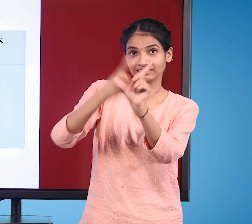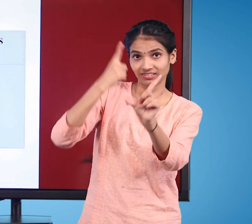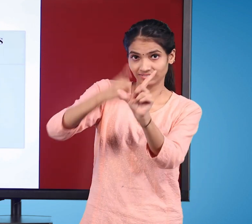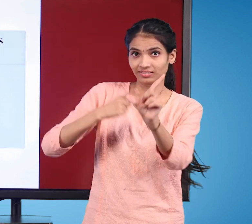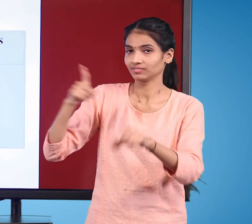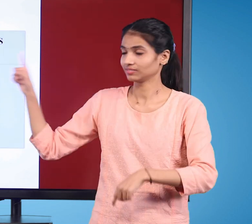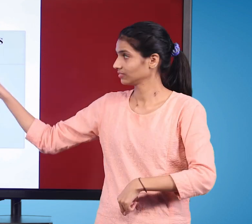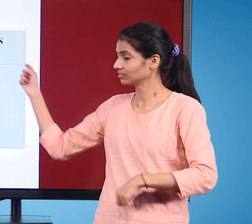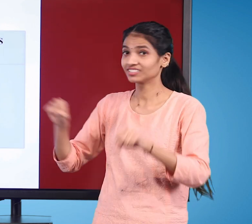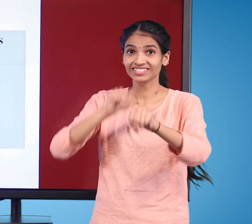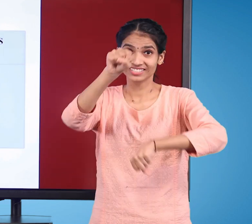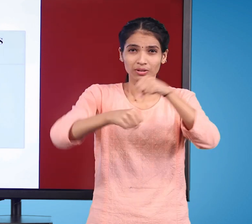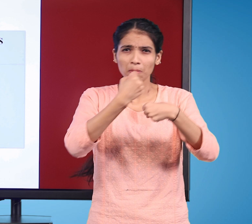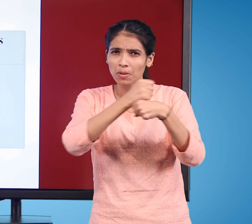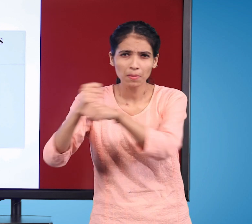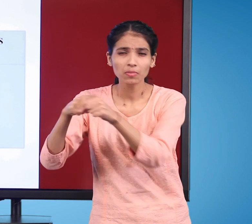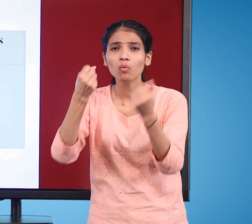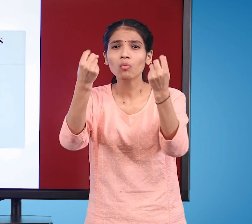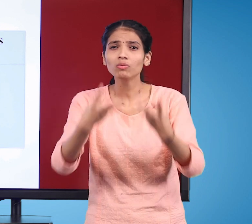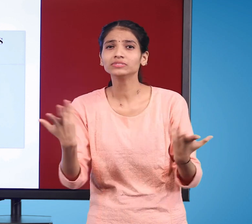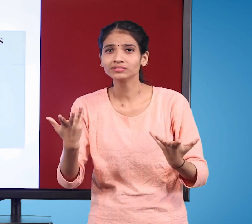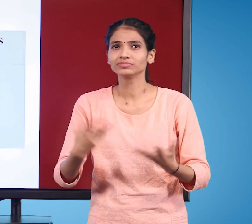Years. Number of bicycles manufactured.